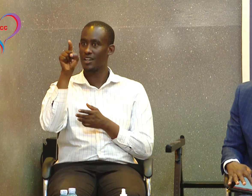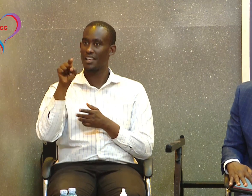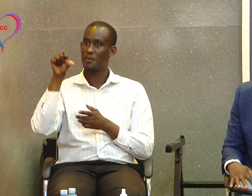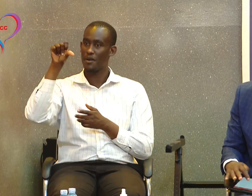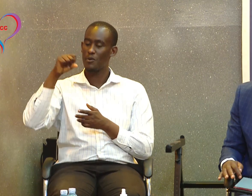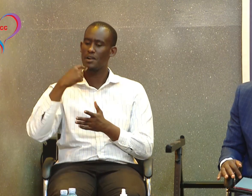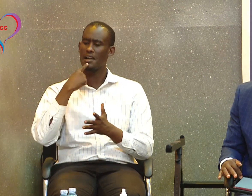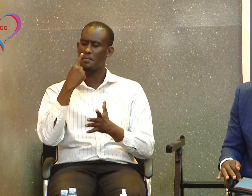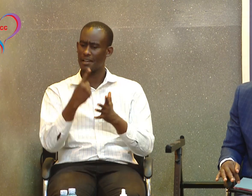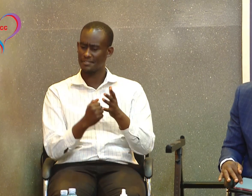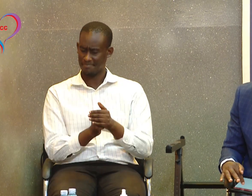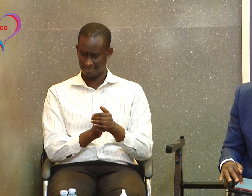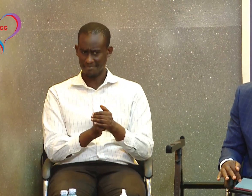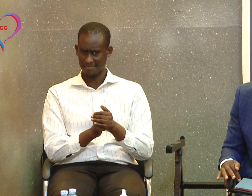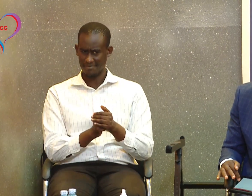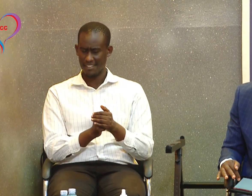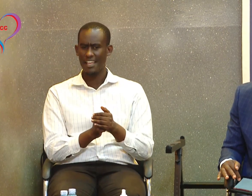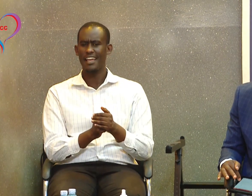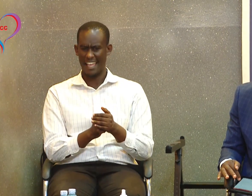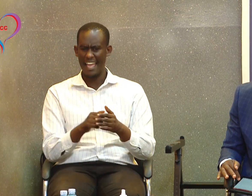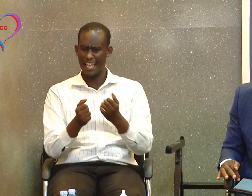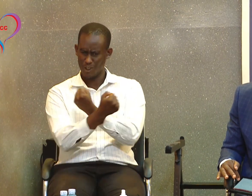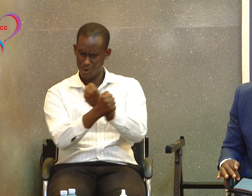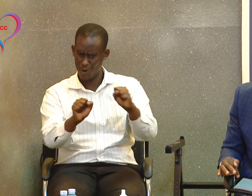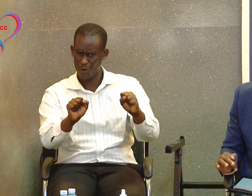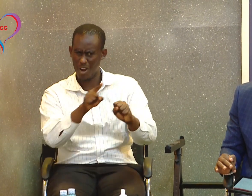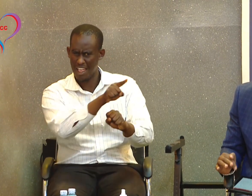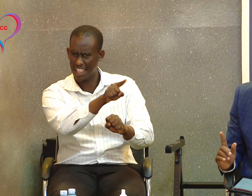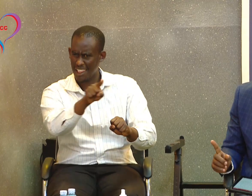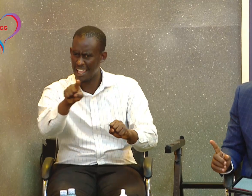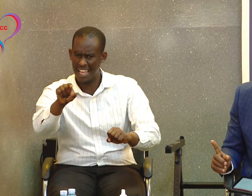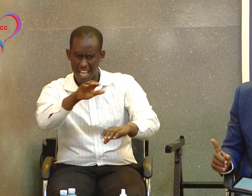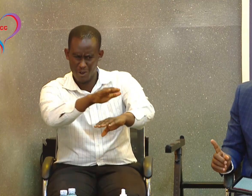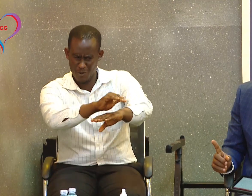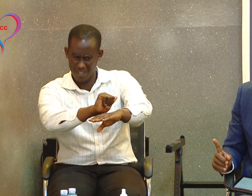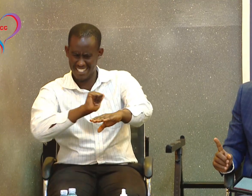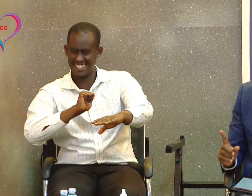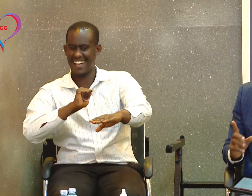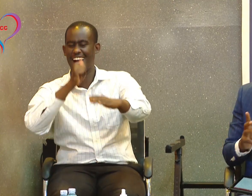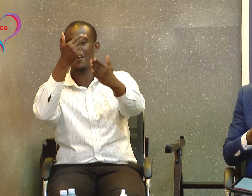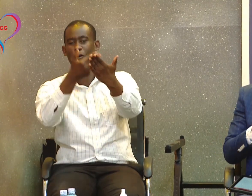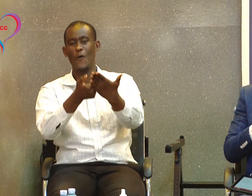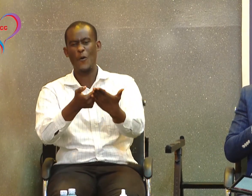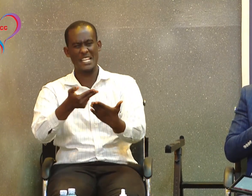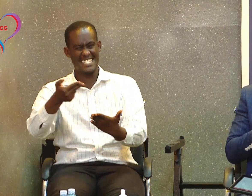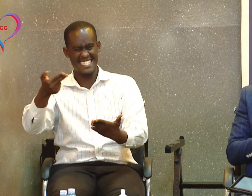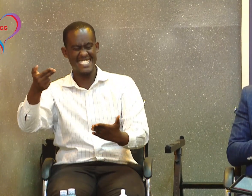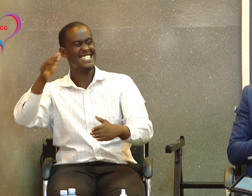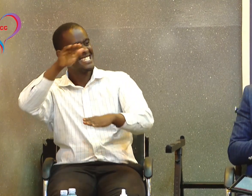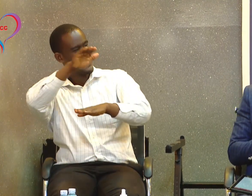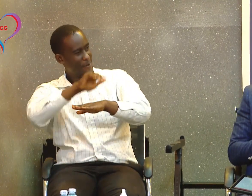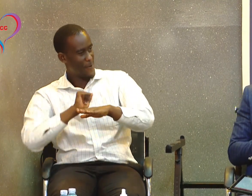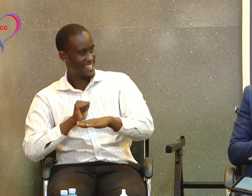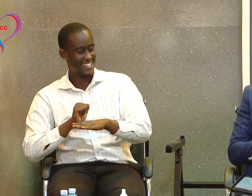olw'omwenda, eyatulokola n'atuyita okuyita okutukuvu. You see, when you were